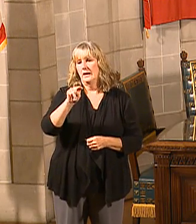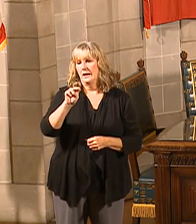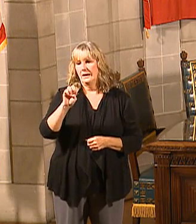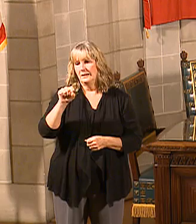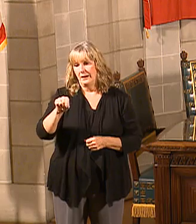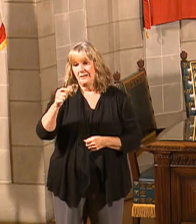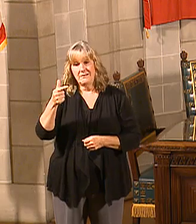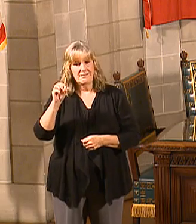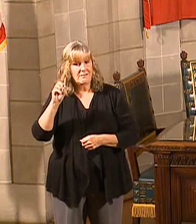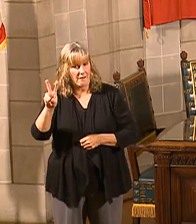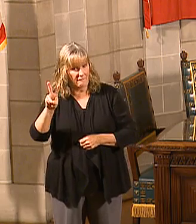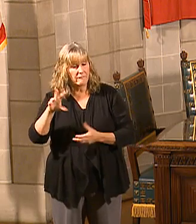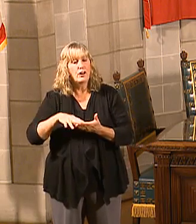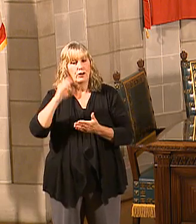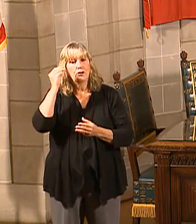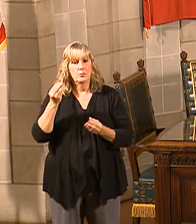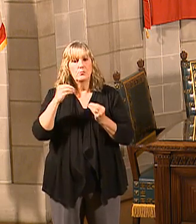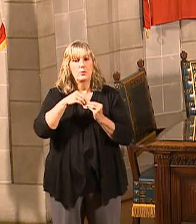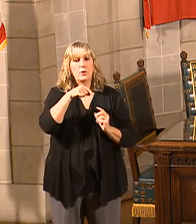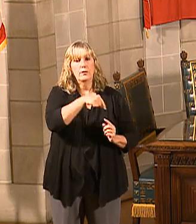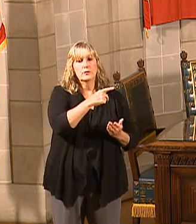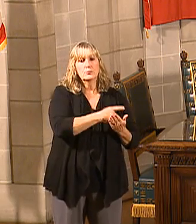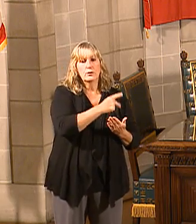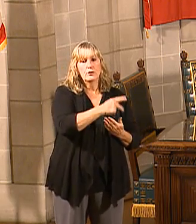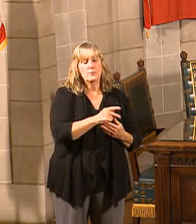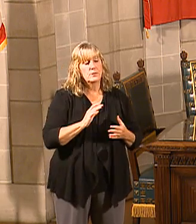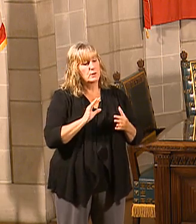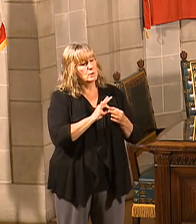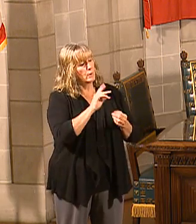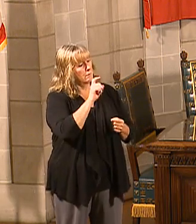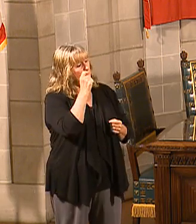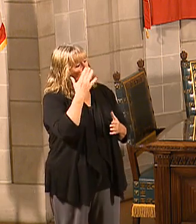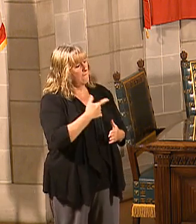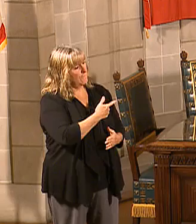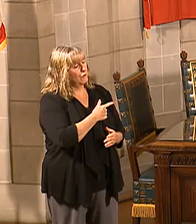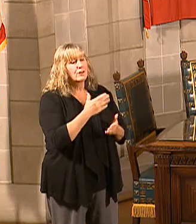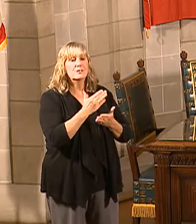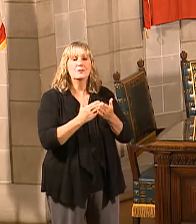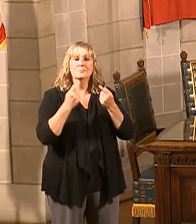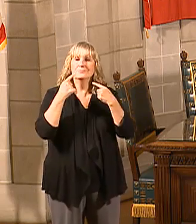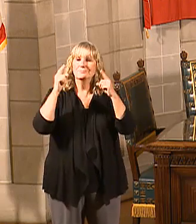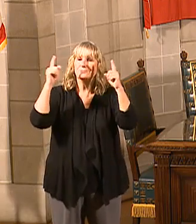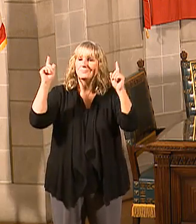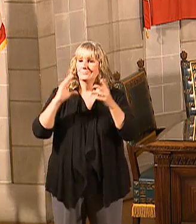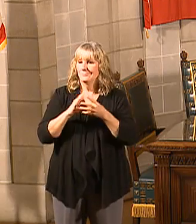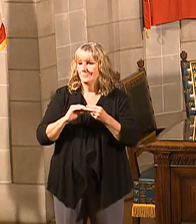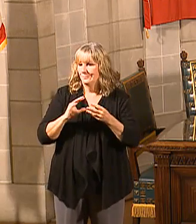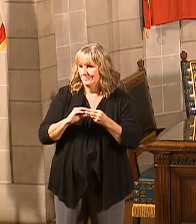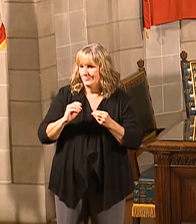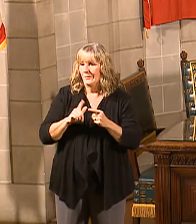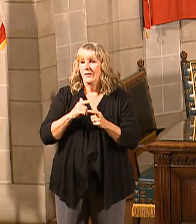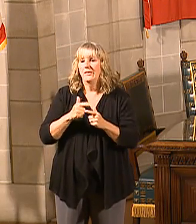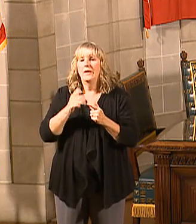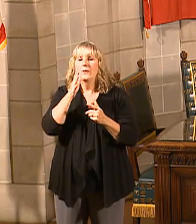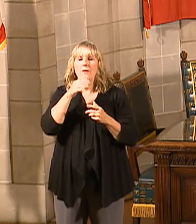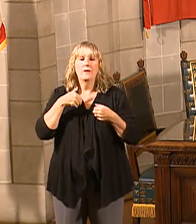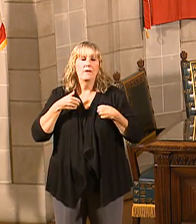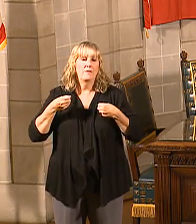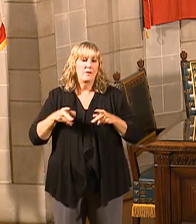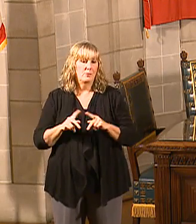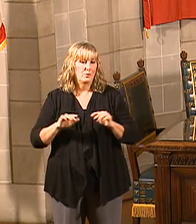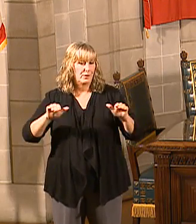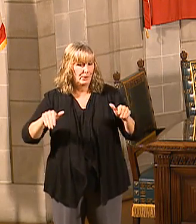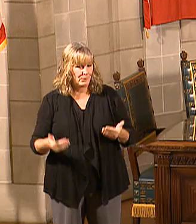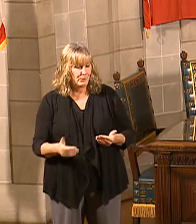dhhs.ne.gov to learn more about this program. I want to join the Governor in talking about some successes for the program, and then I'll have the opportunity to